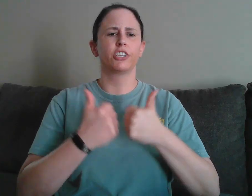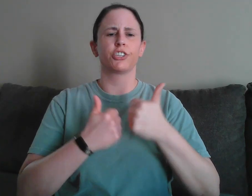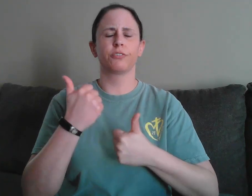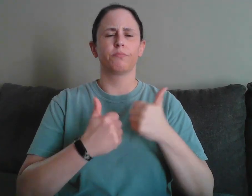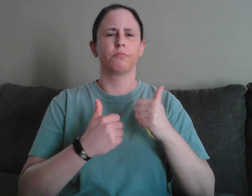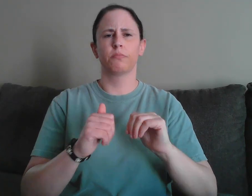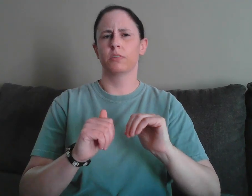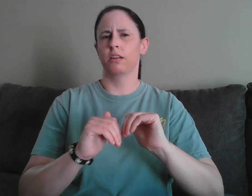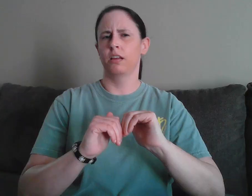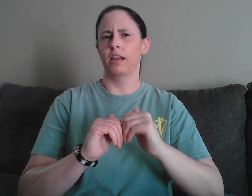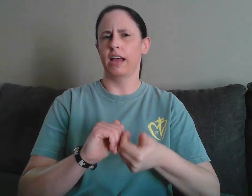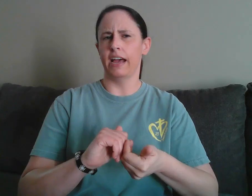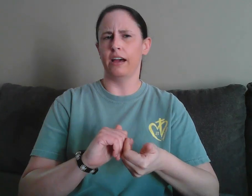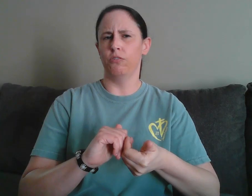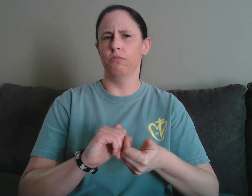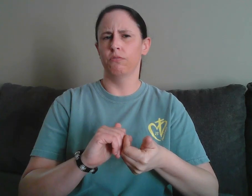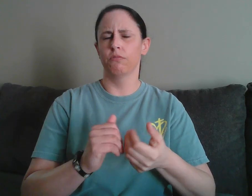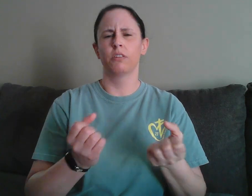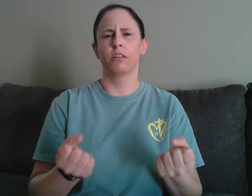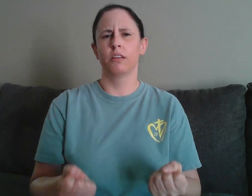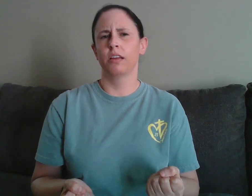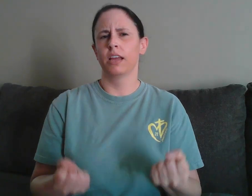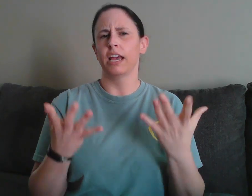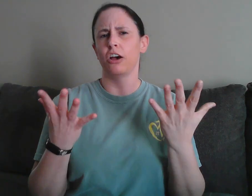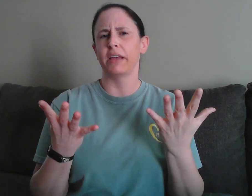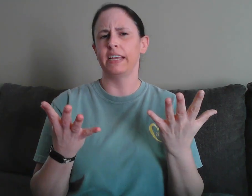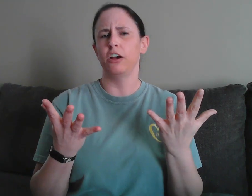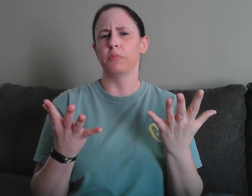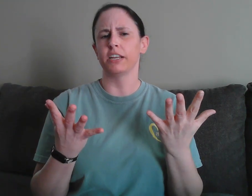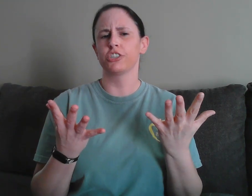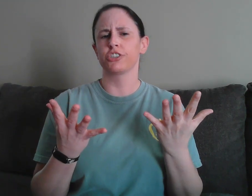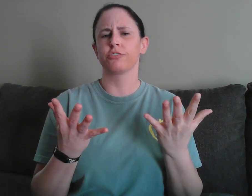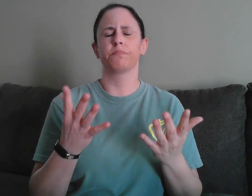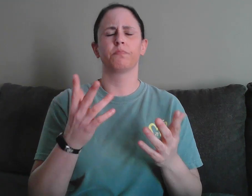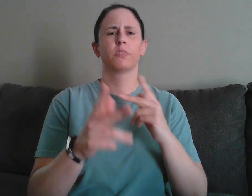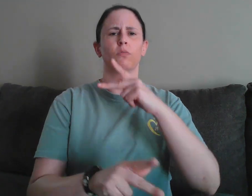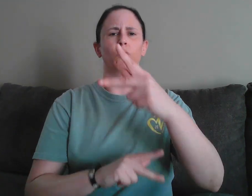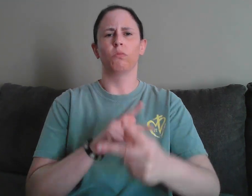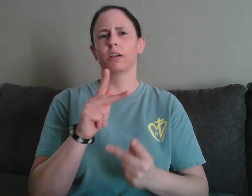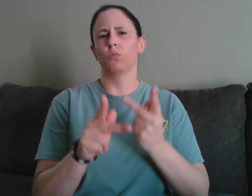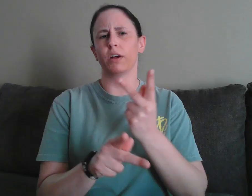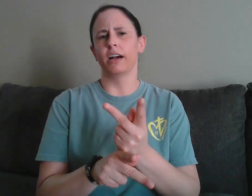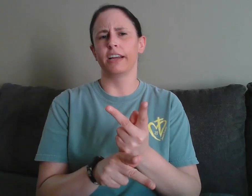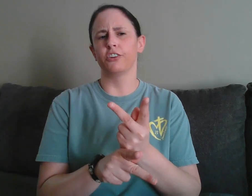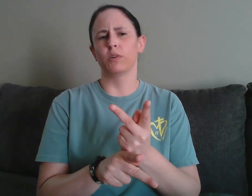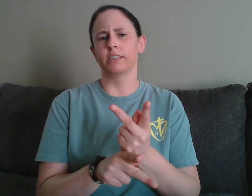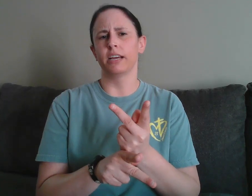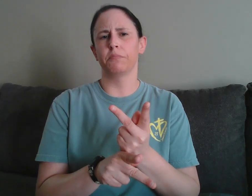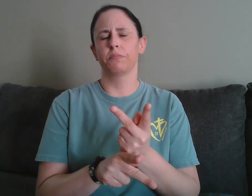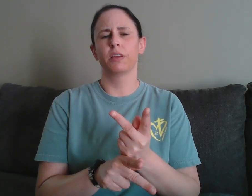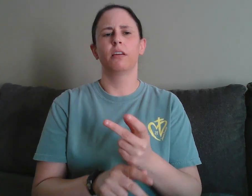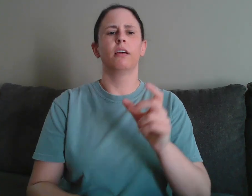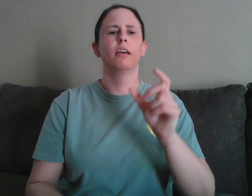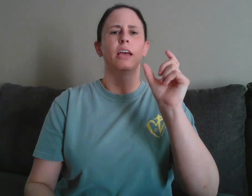which, how many, how much, what kind or what type. And